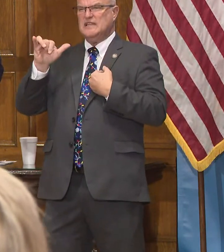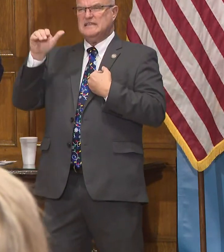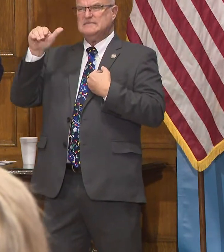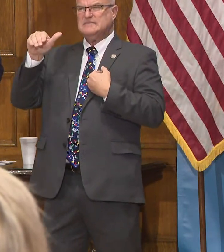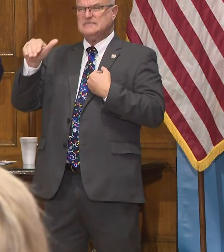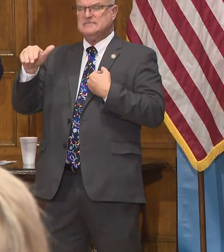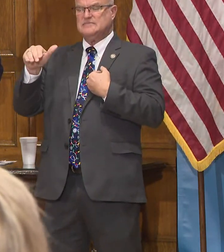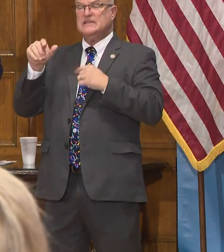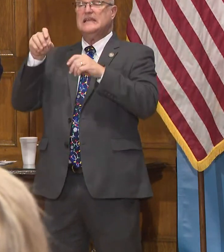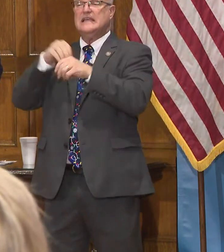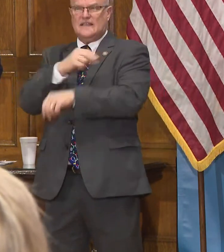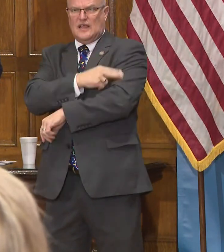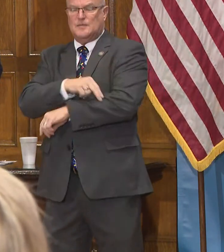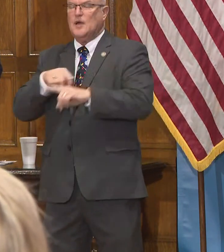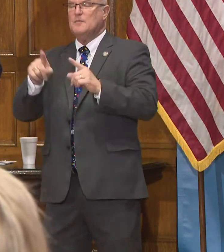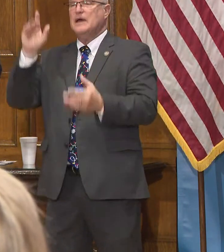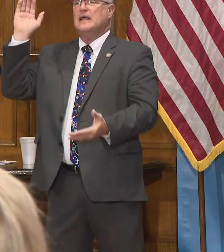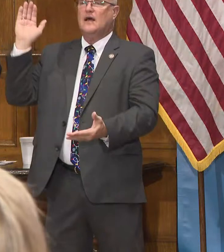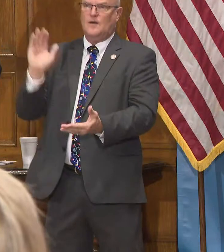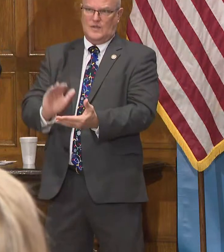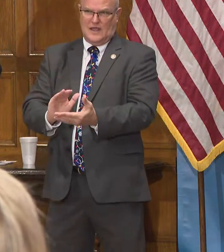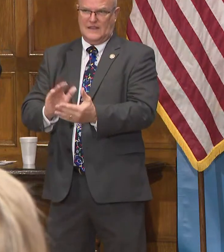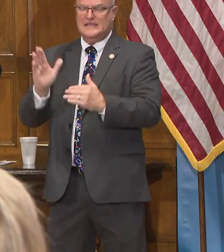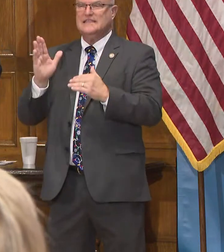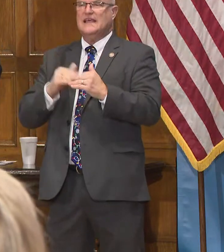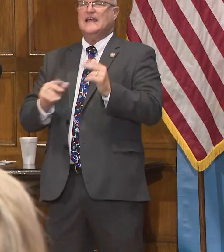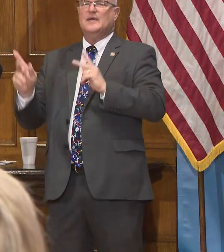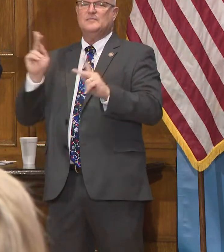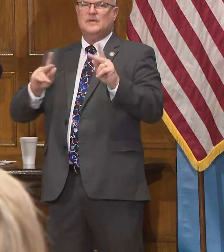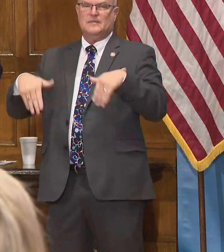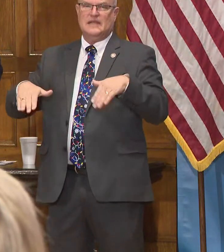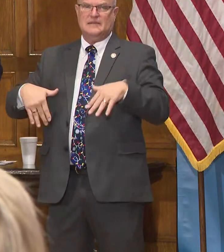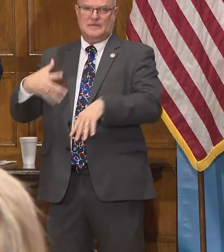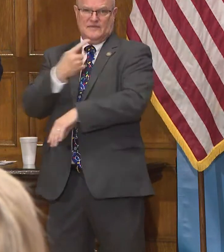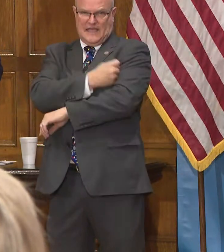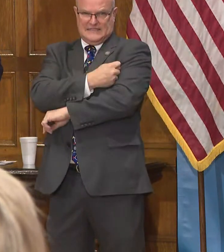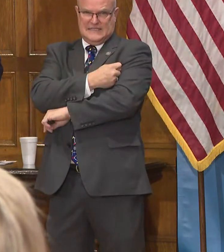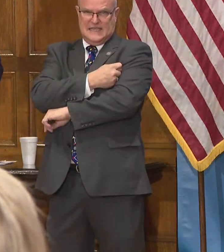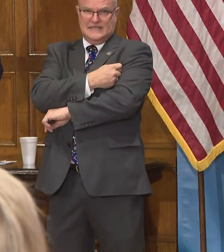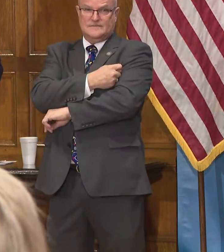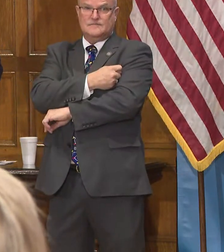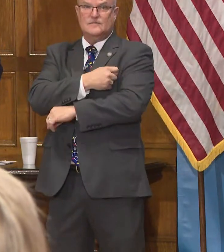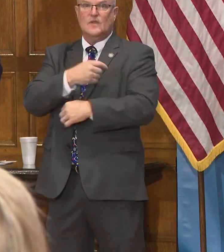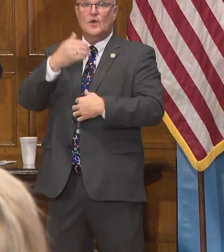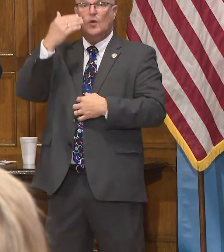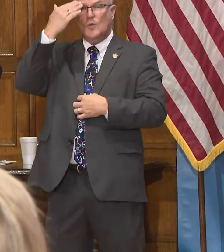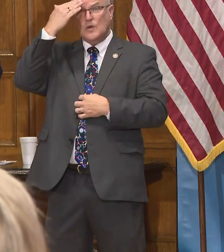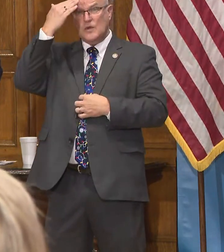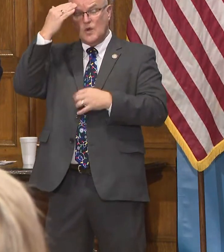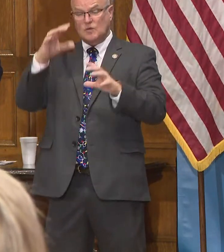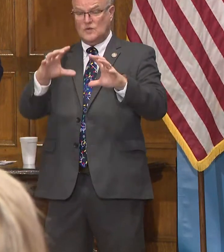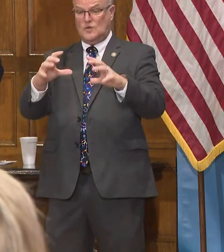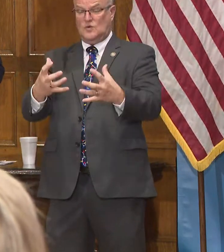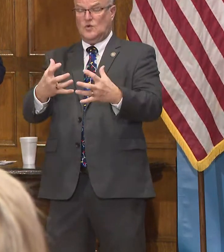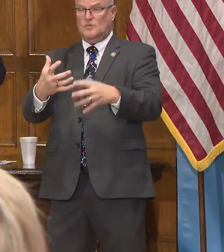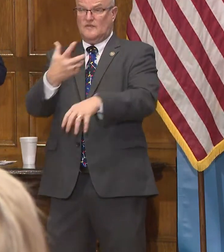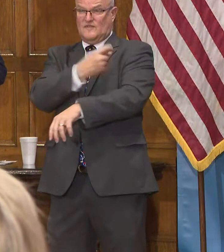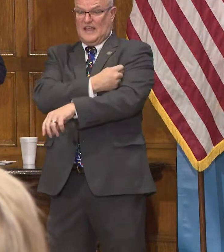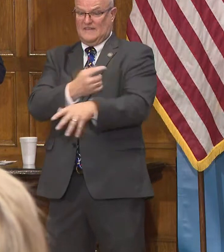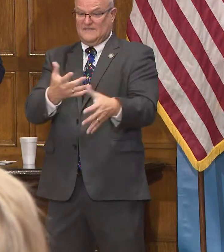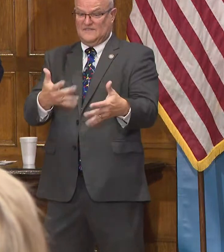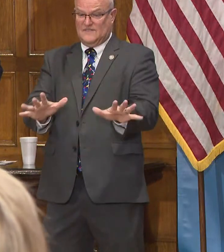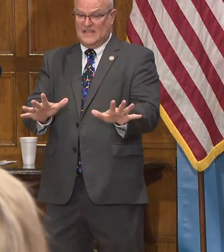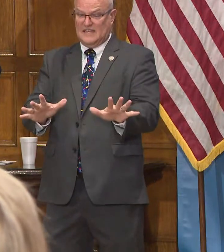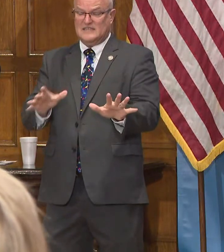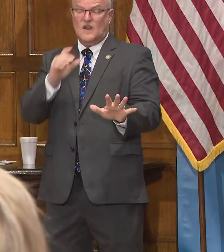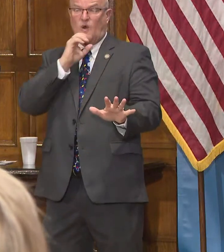those hospitalizations, but they are far less than those that have not been vaccinated. We know that that group that have been vaccinated and